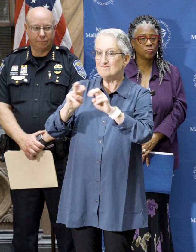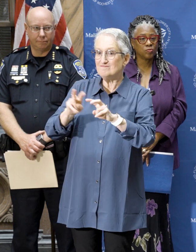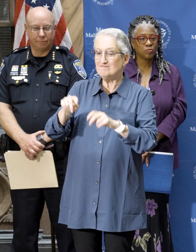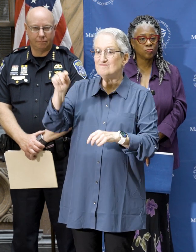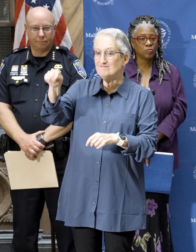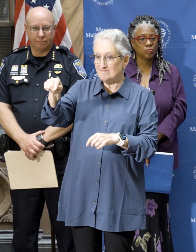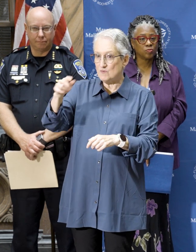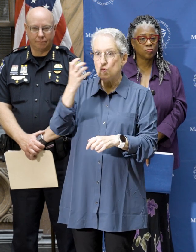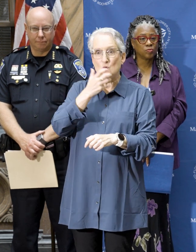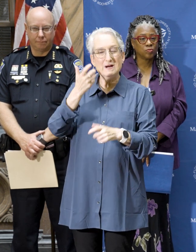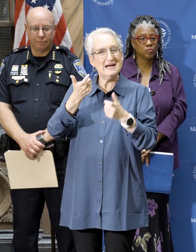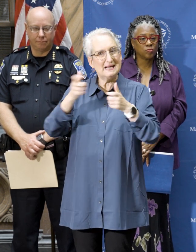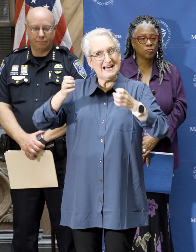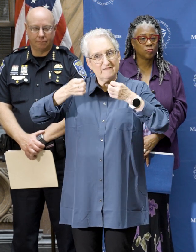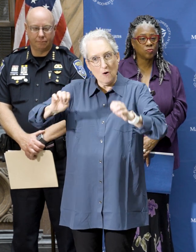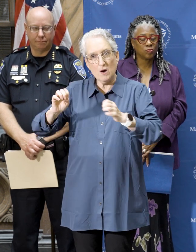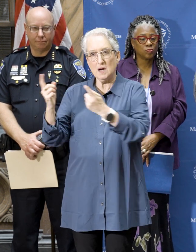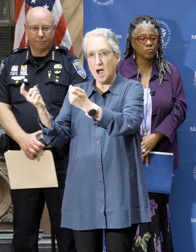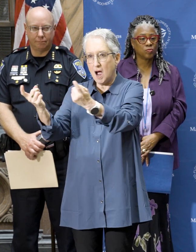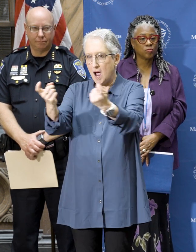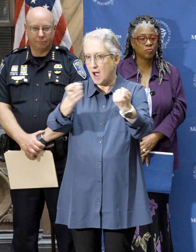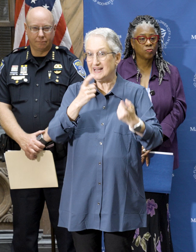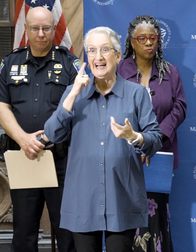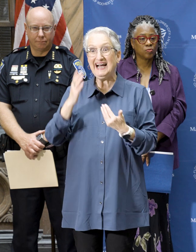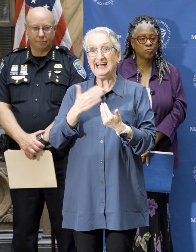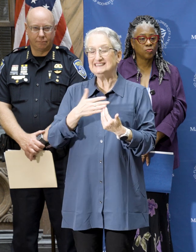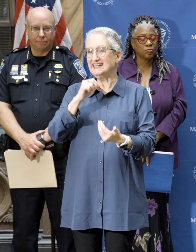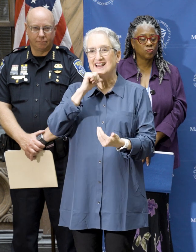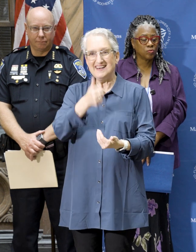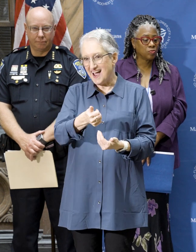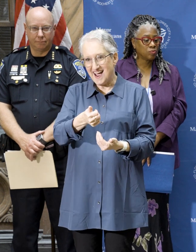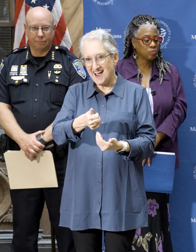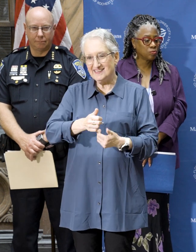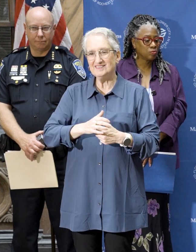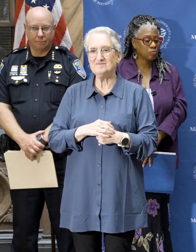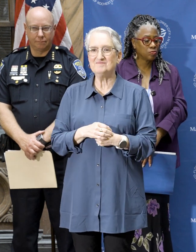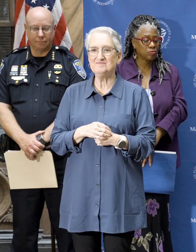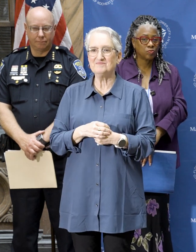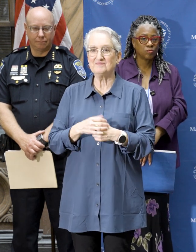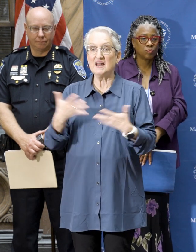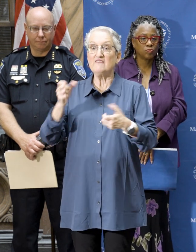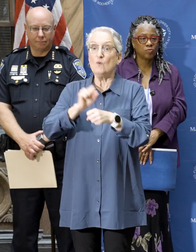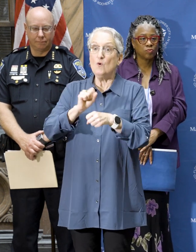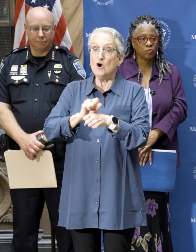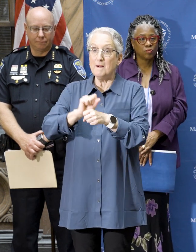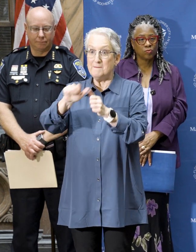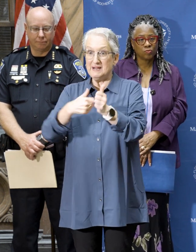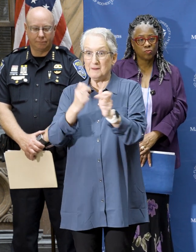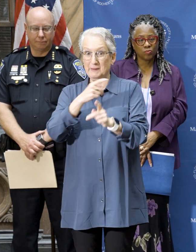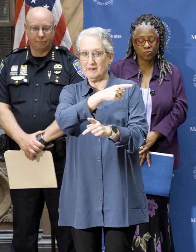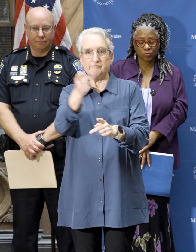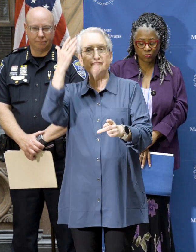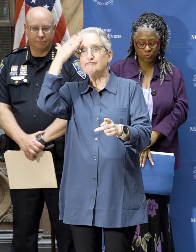lot of work. It takes a lot of work. You just can't put it on social media or just come out there and say it. It's a lot of work that goes behind the scenes, because public safety is